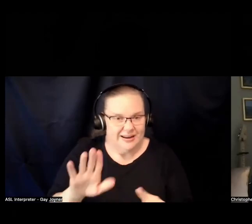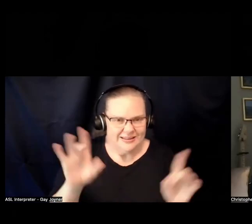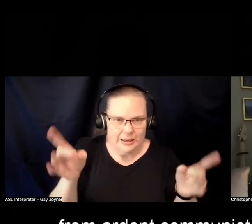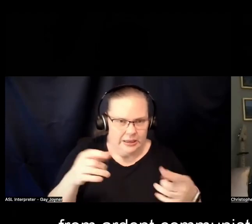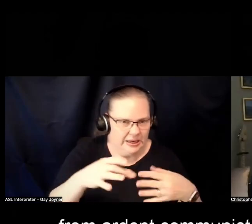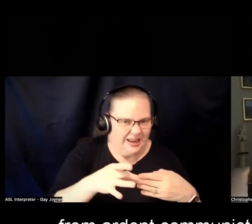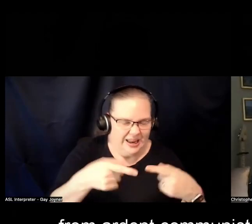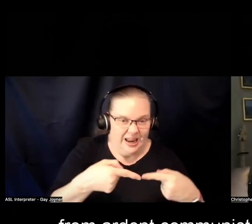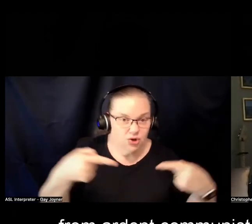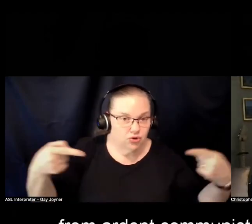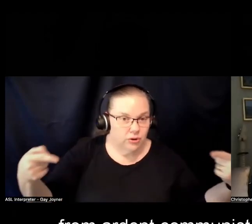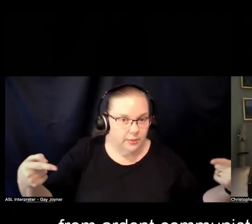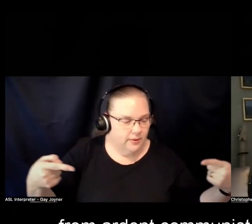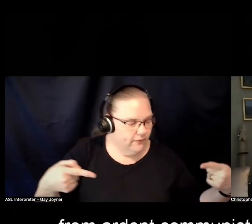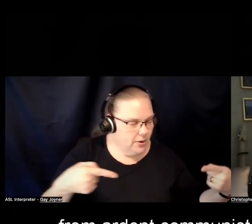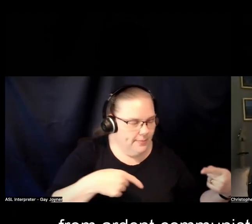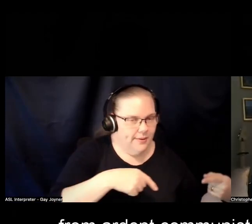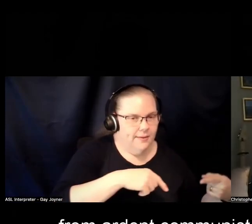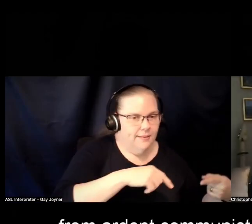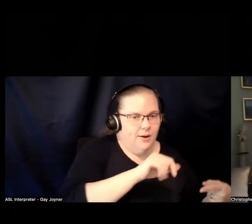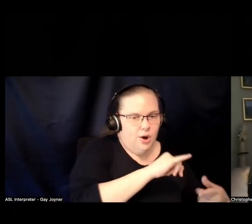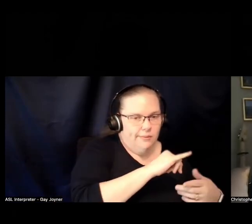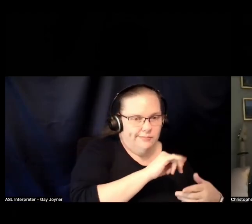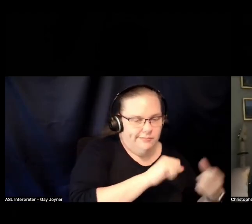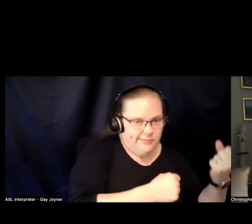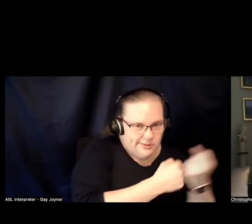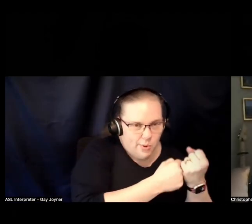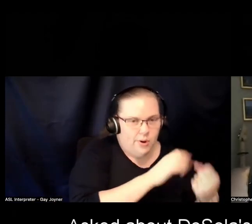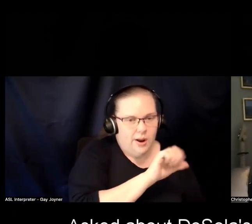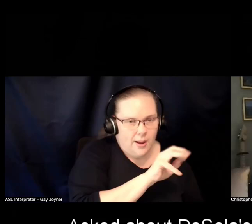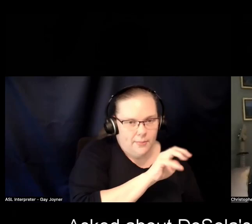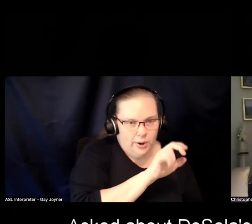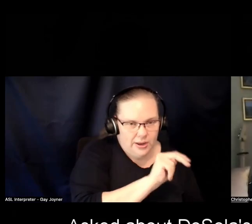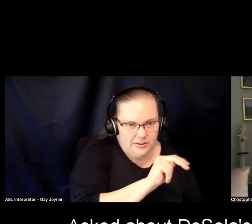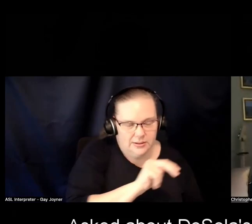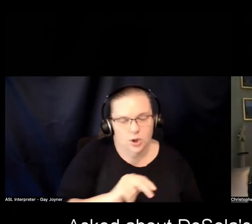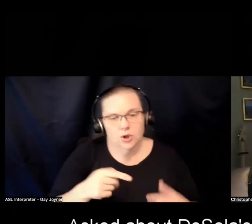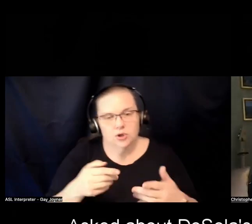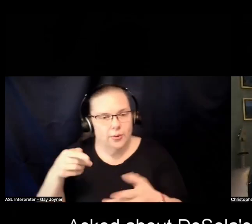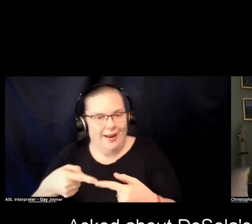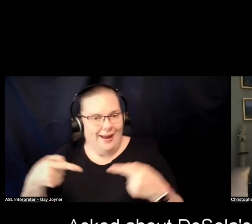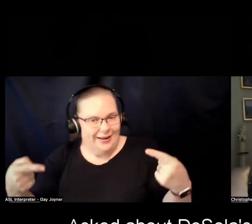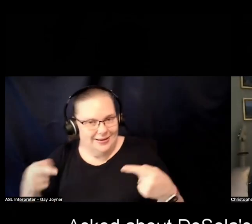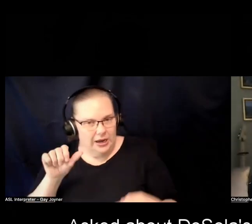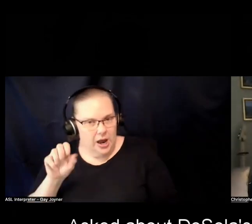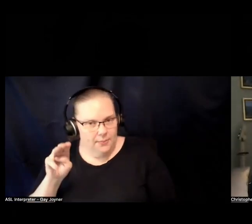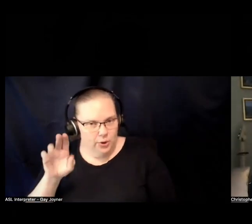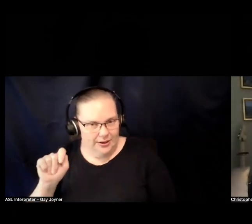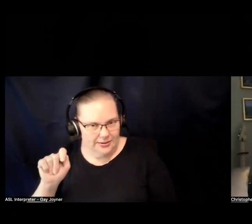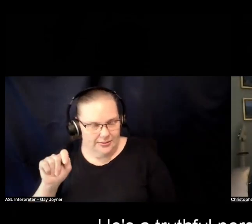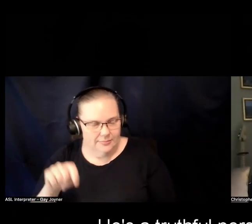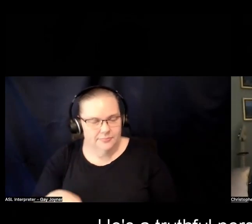him from ardent communist to anti-communist witness for hire. Asked about DeSola's truthfulness, she